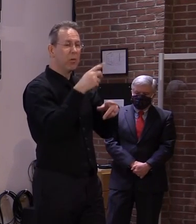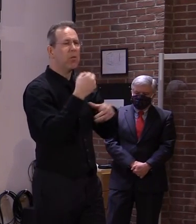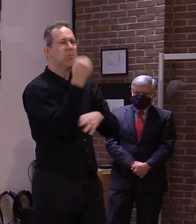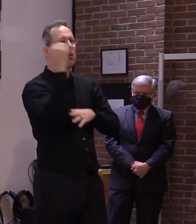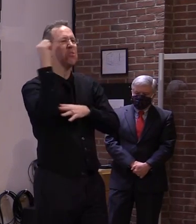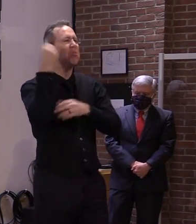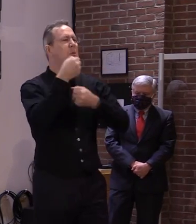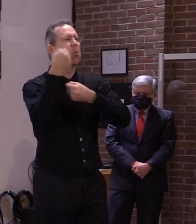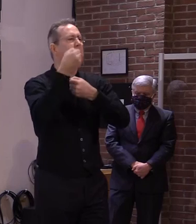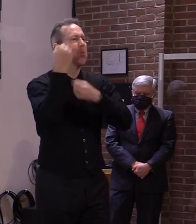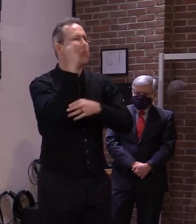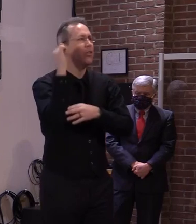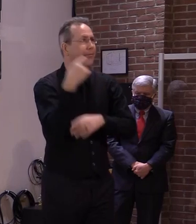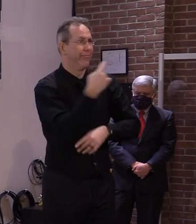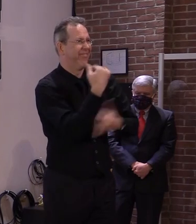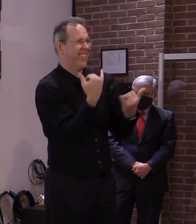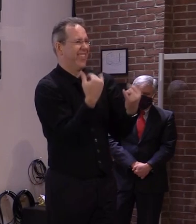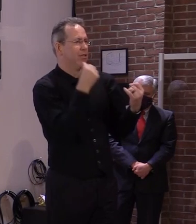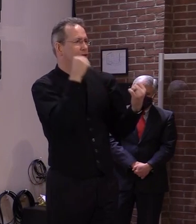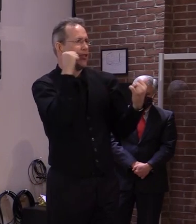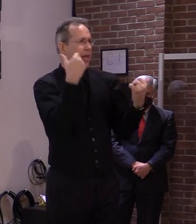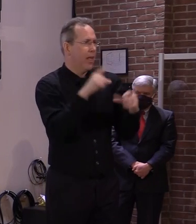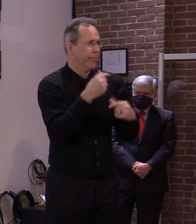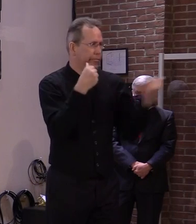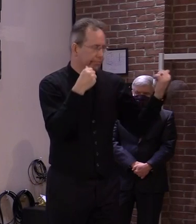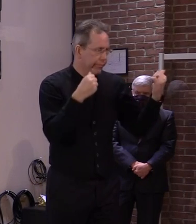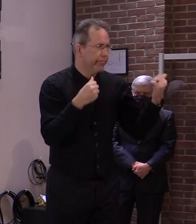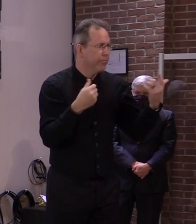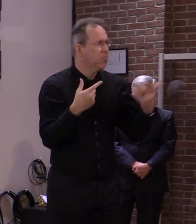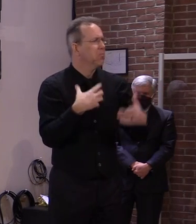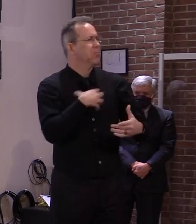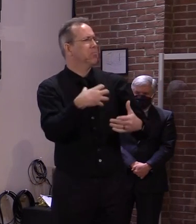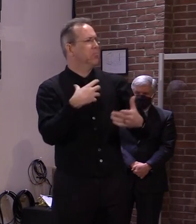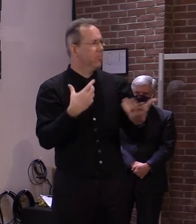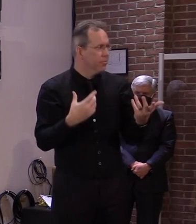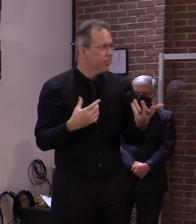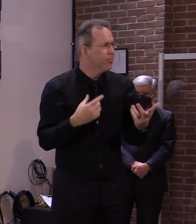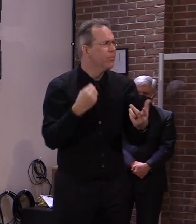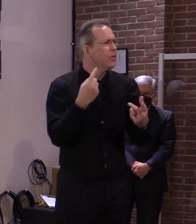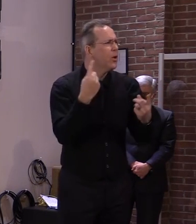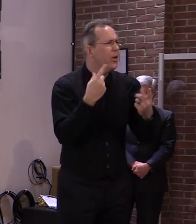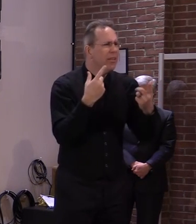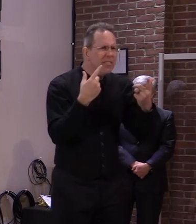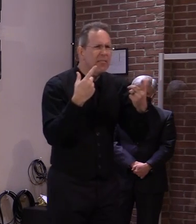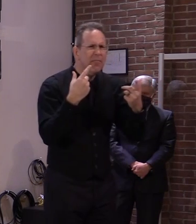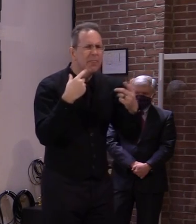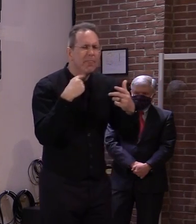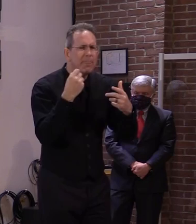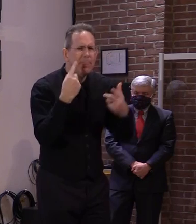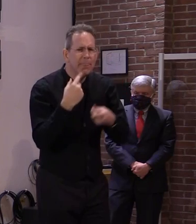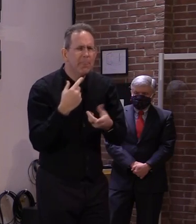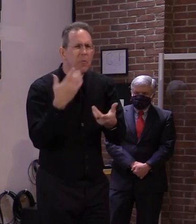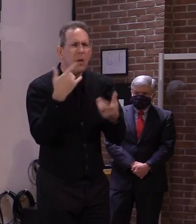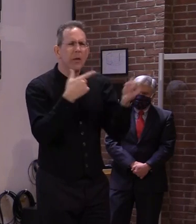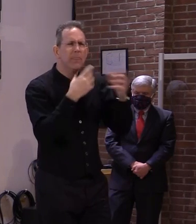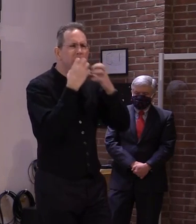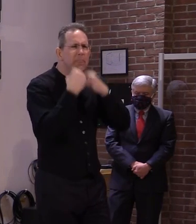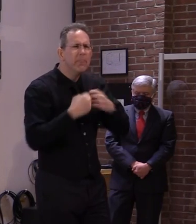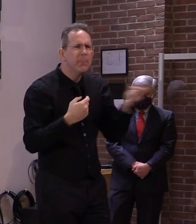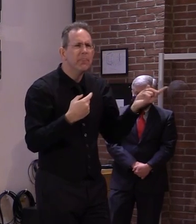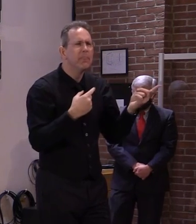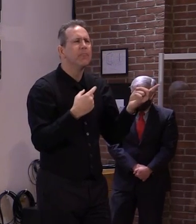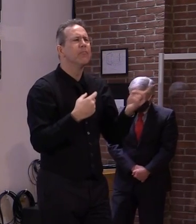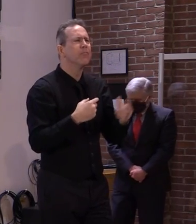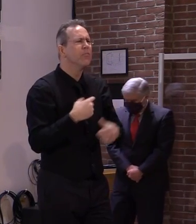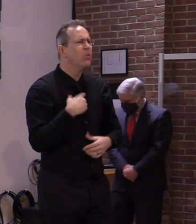Governor, I know you ignore being called a dictator, but if you have to respond to it, what can you tell these people